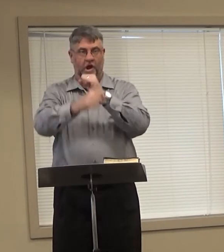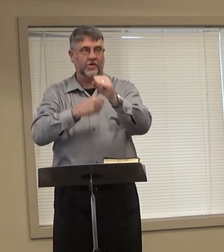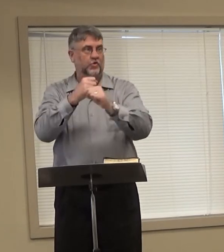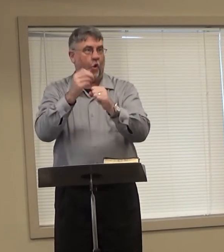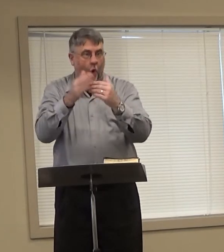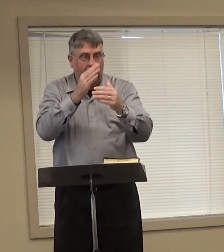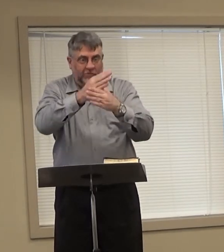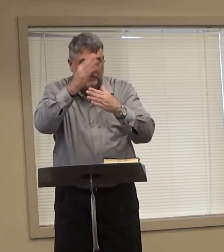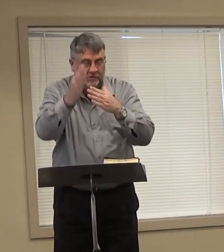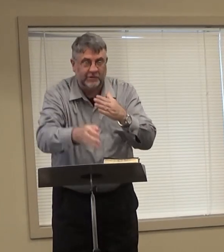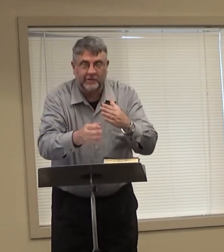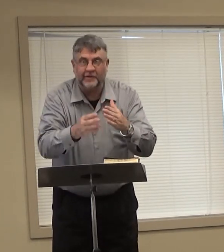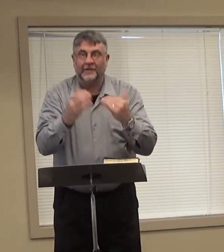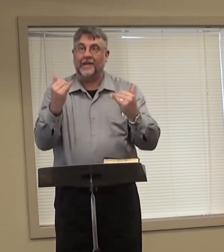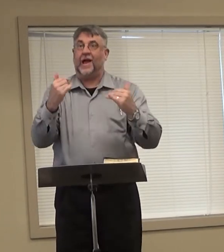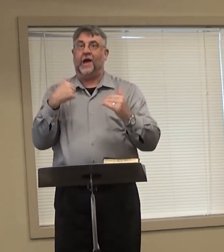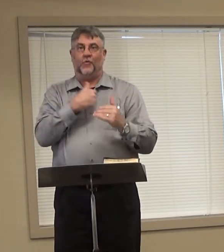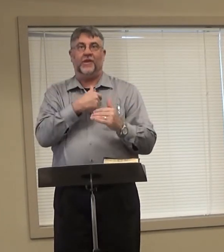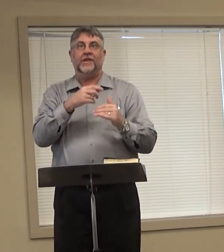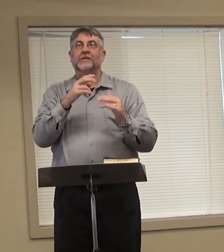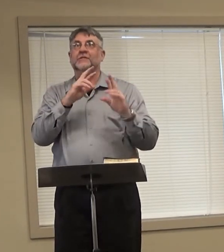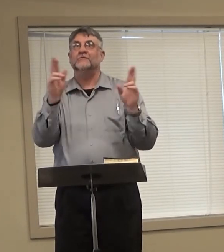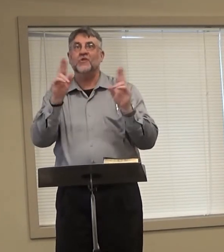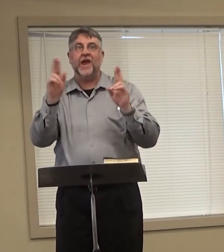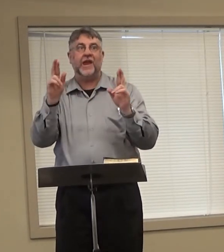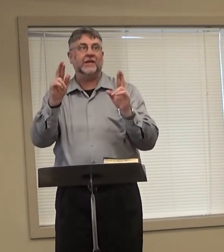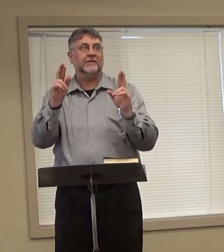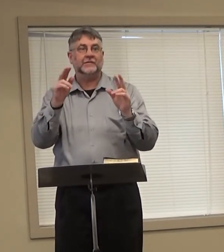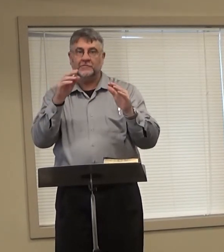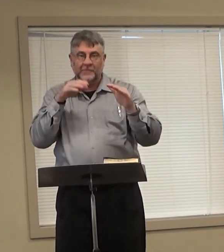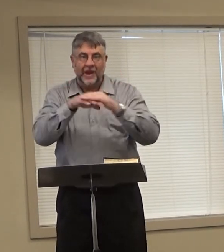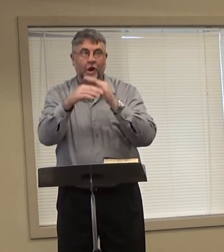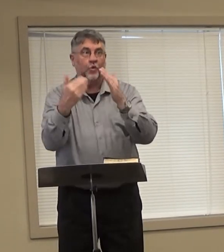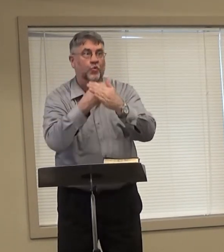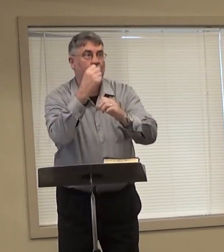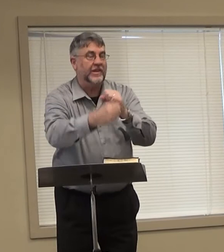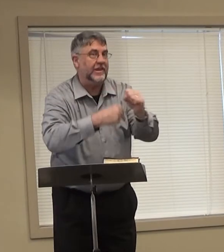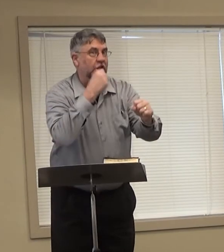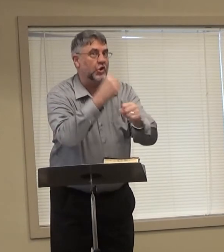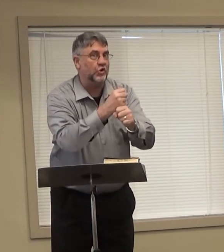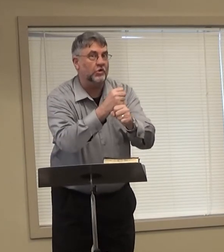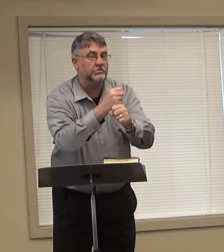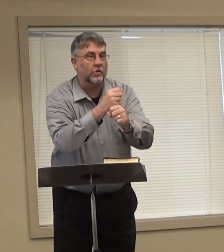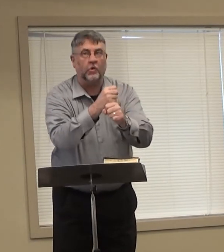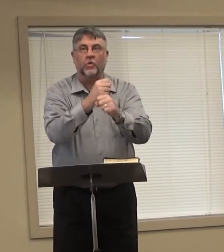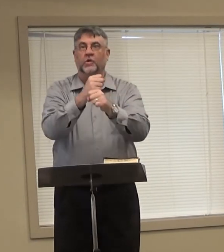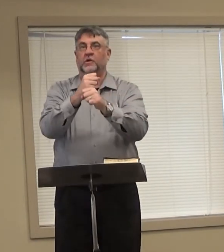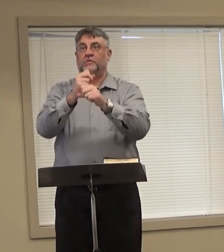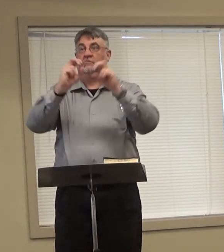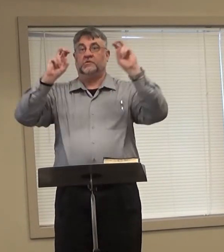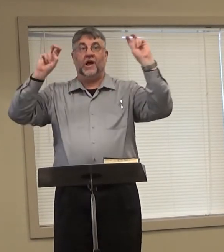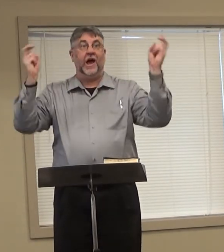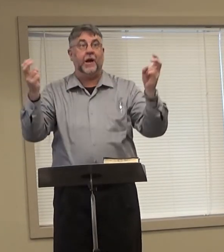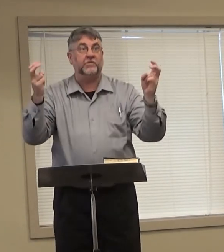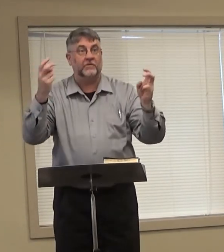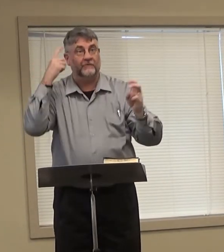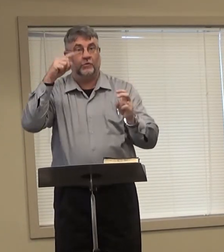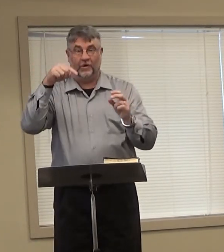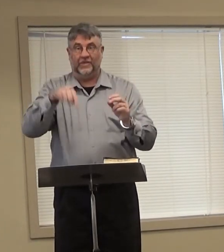comes to a close, we all get ready to begin and